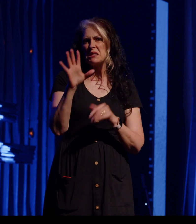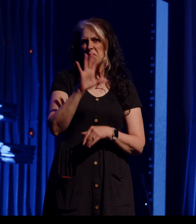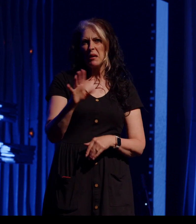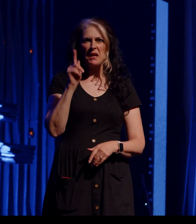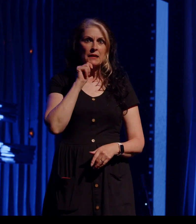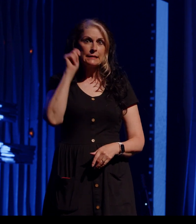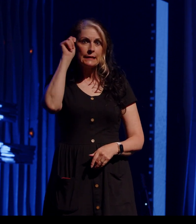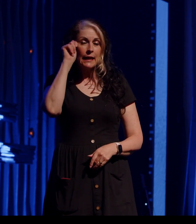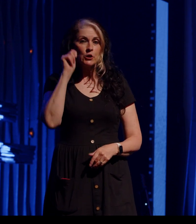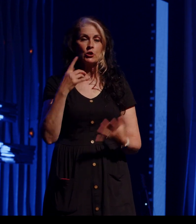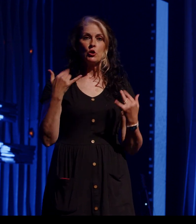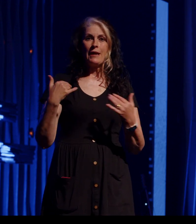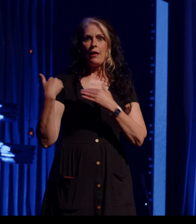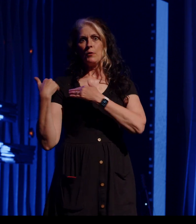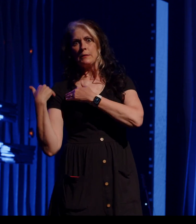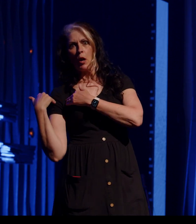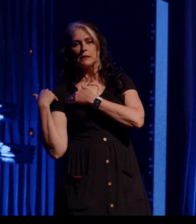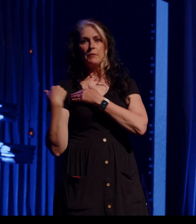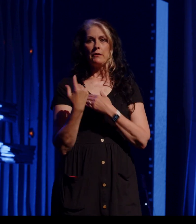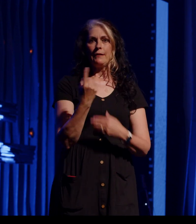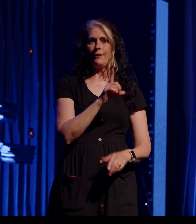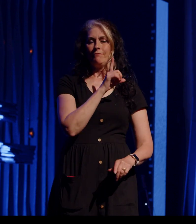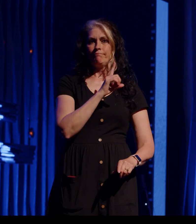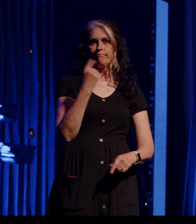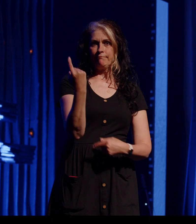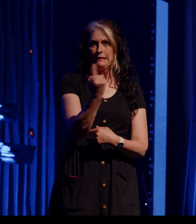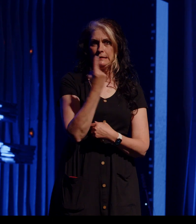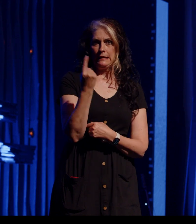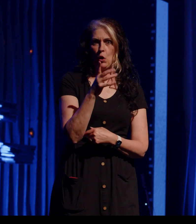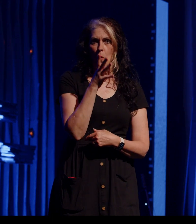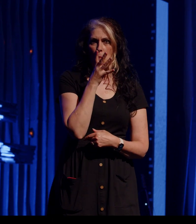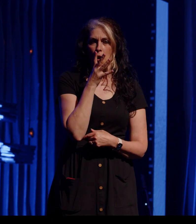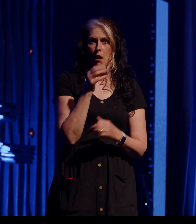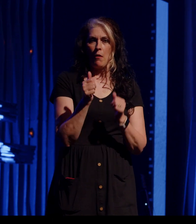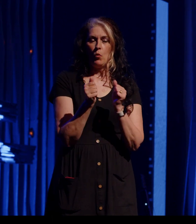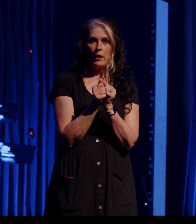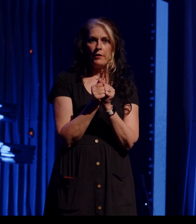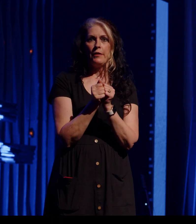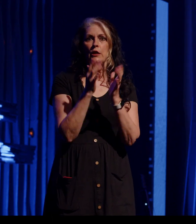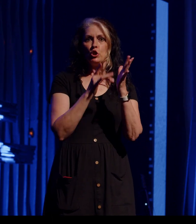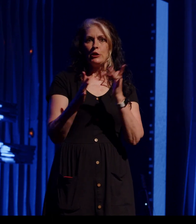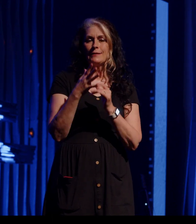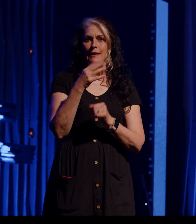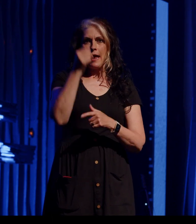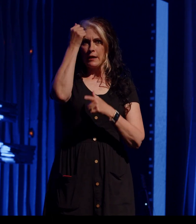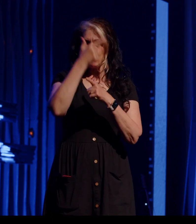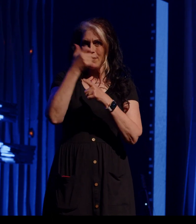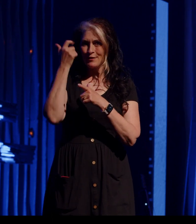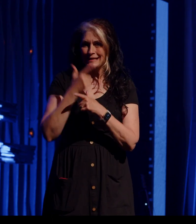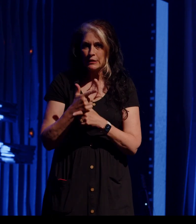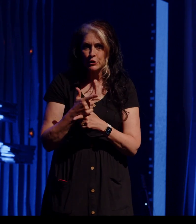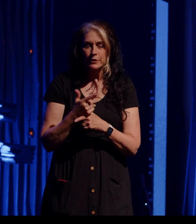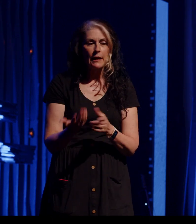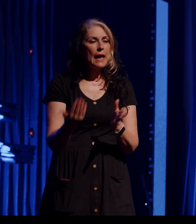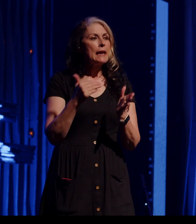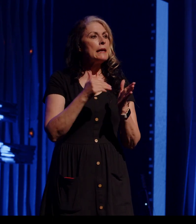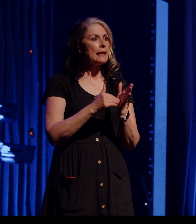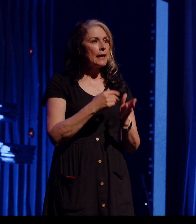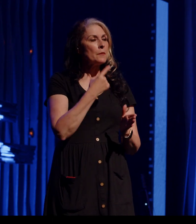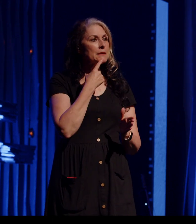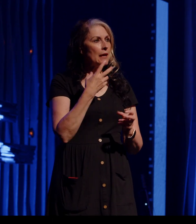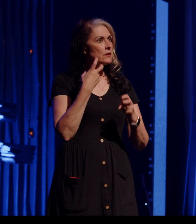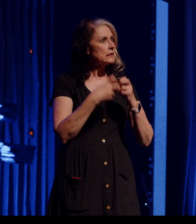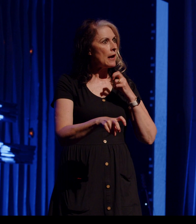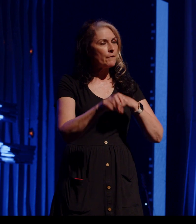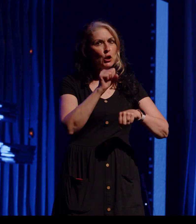Mary took the job now of being a single mom of Jesus and his siblings. And again, I would say if there's a